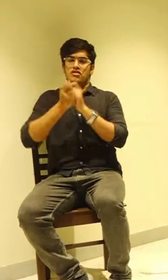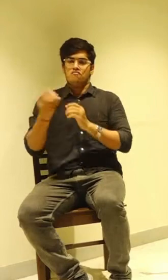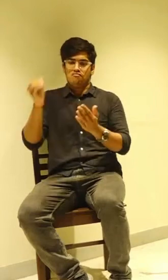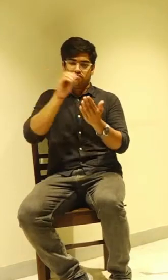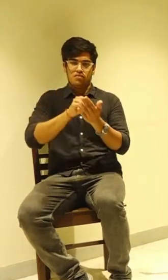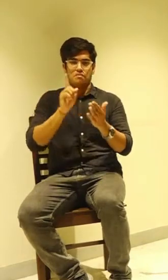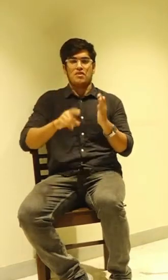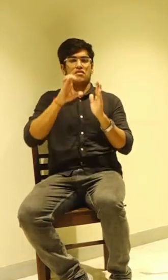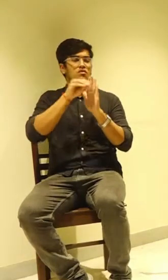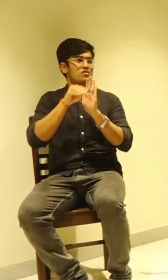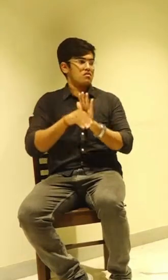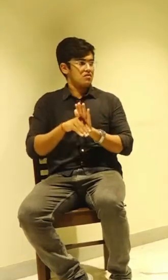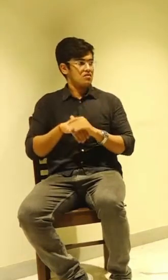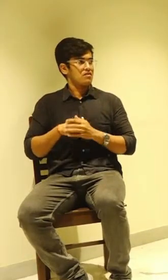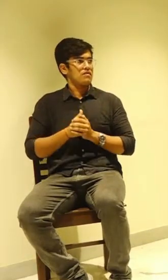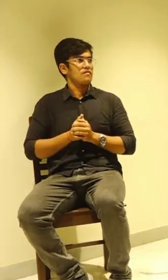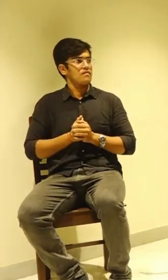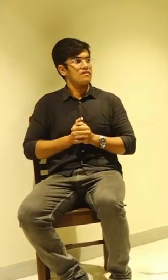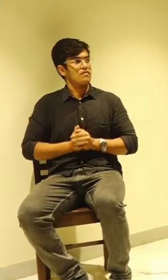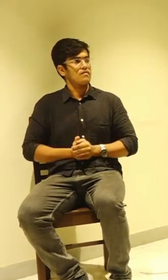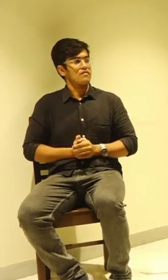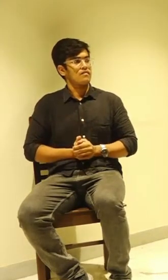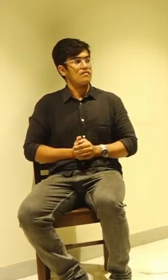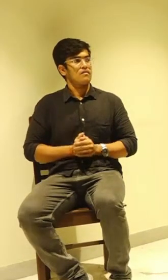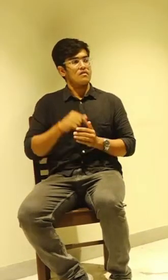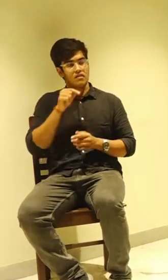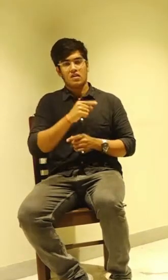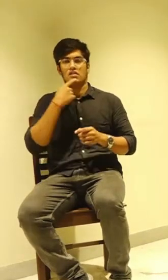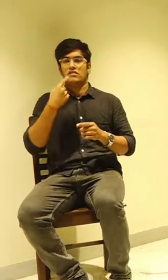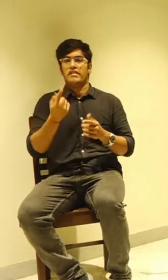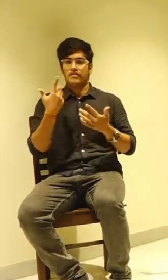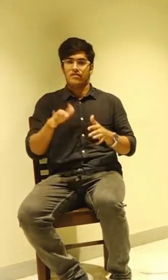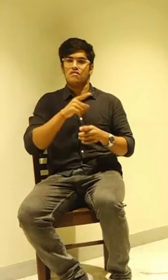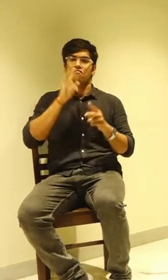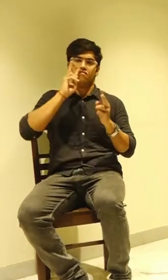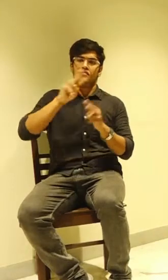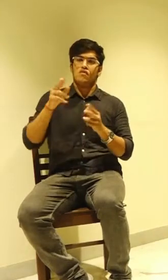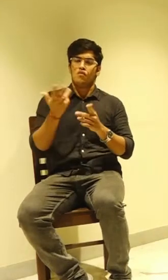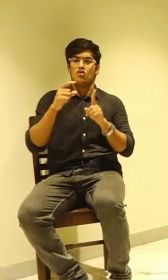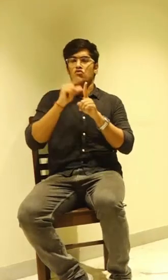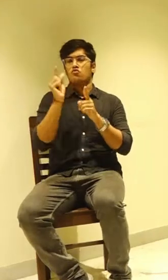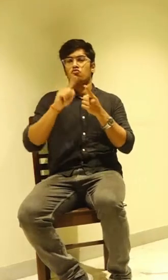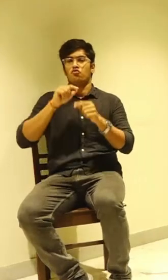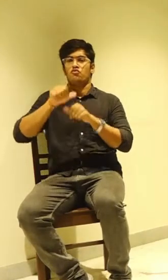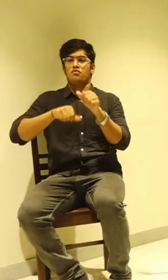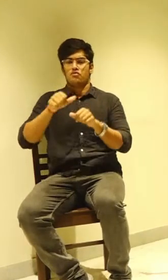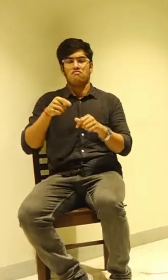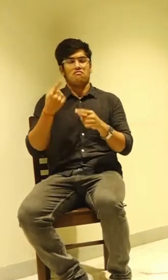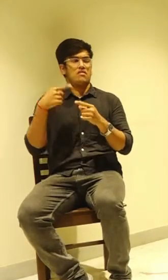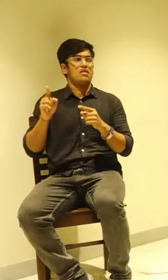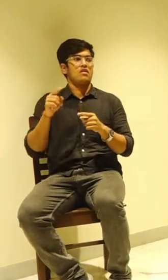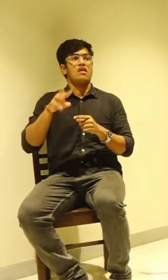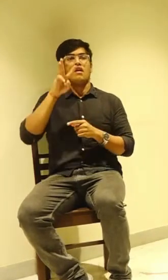Constitution. And he said this, and this became relevant from the perspective of due process, because as I just said, on the 30th of